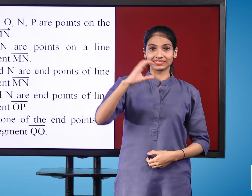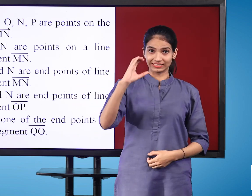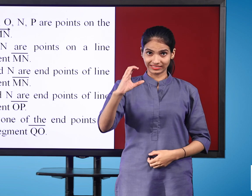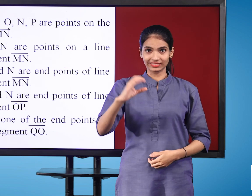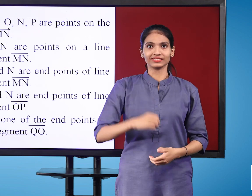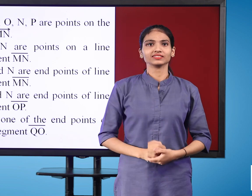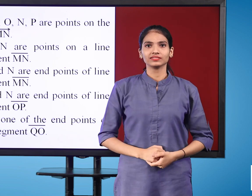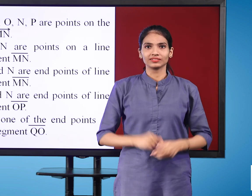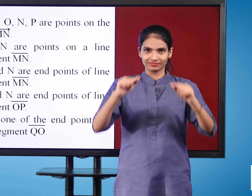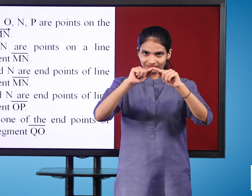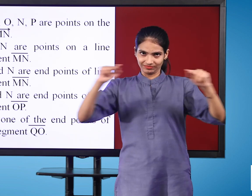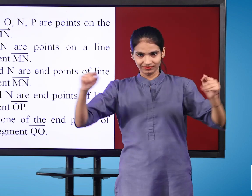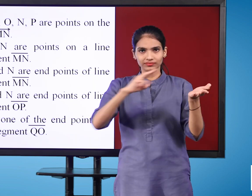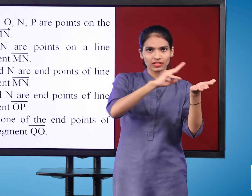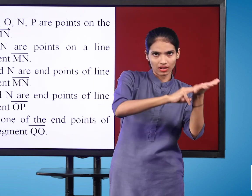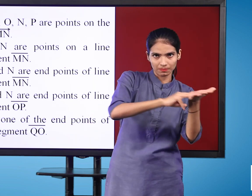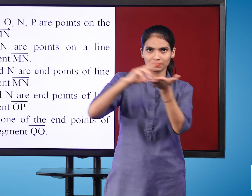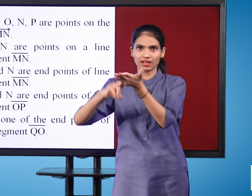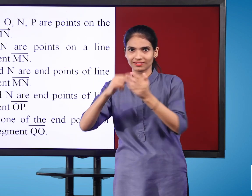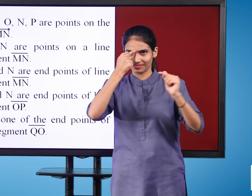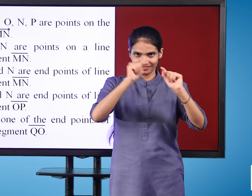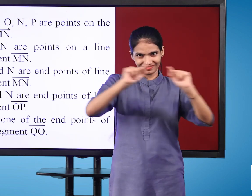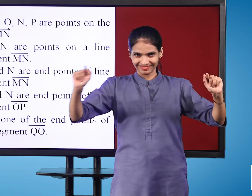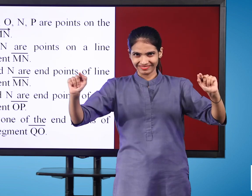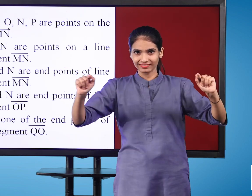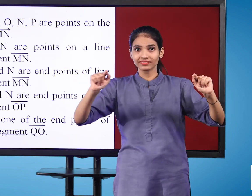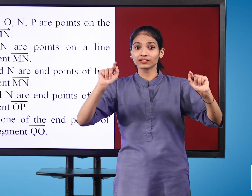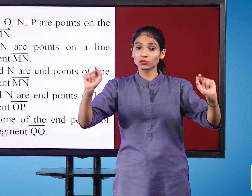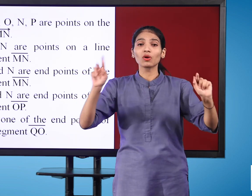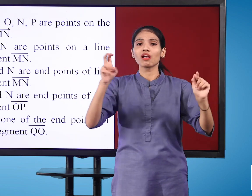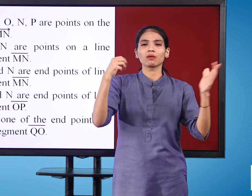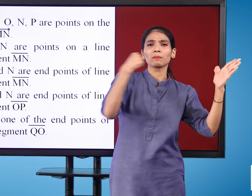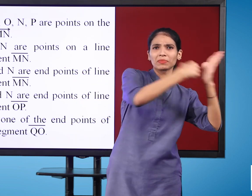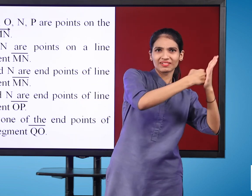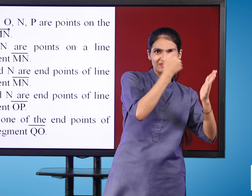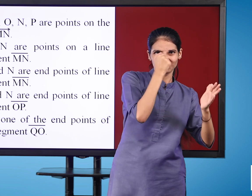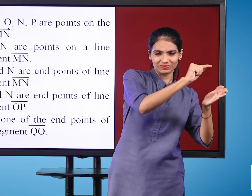C. M and N are endpoints of line segment MN.